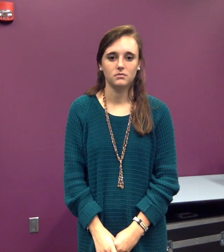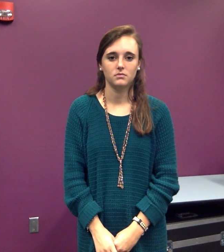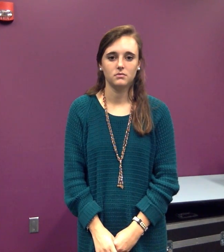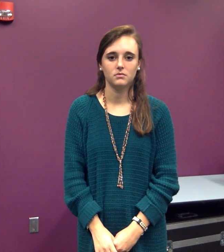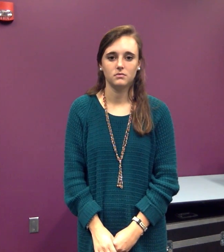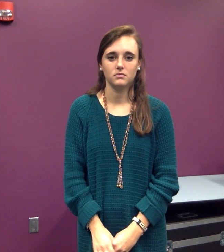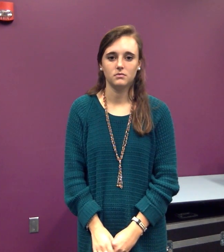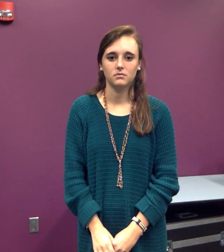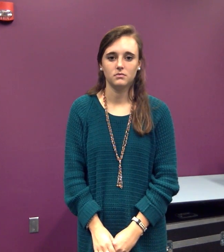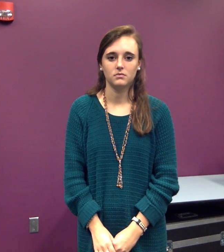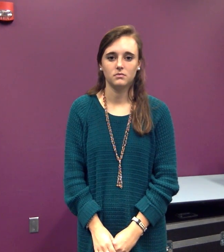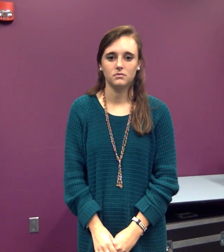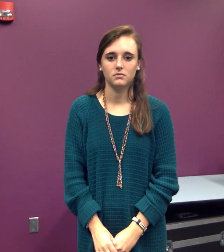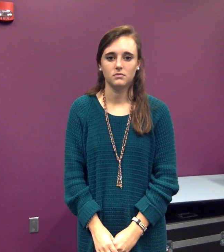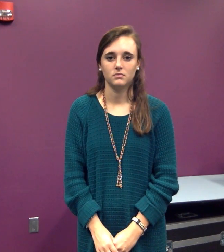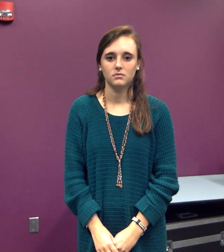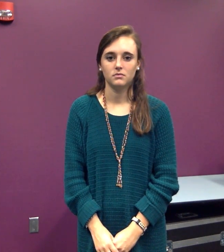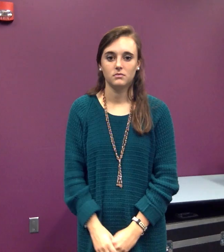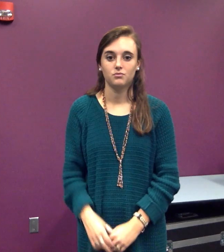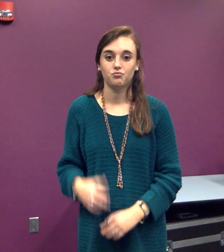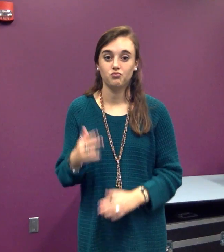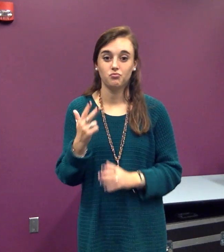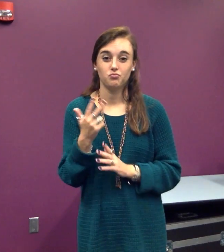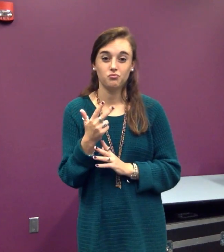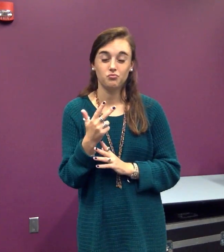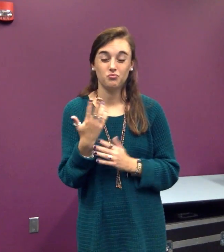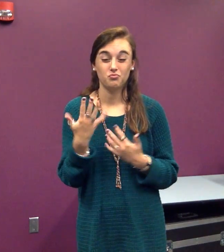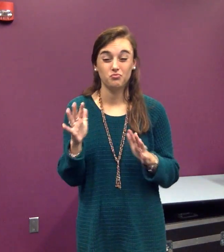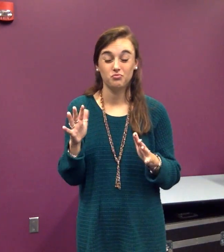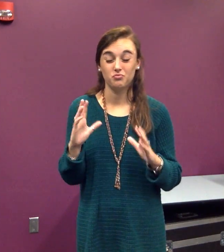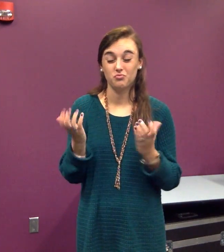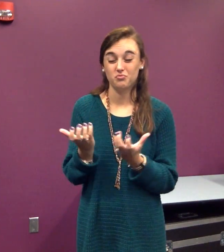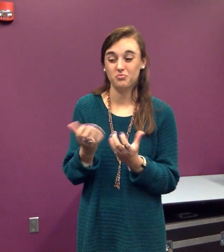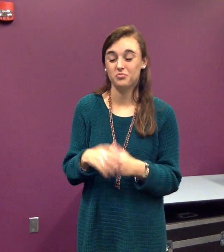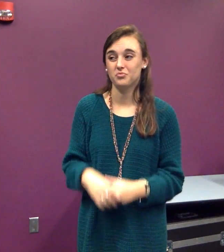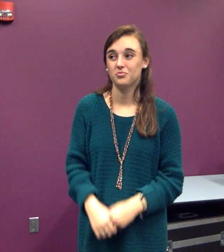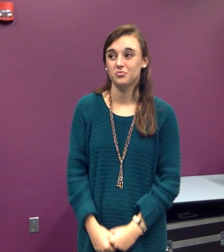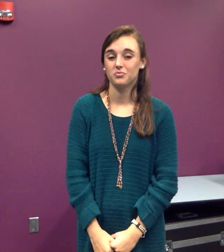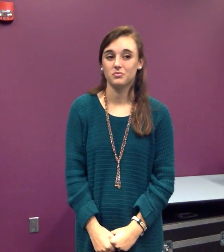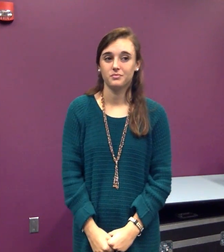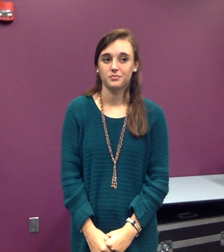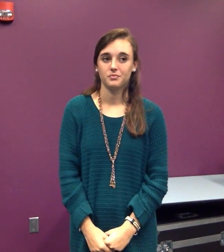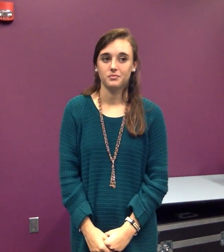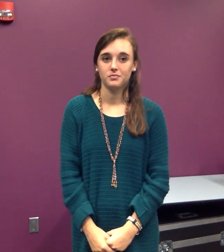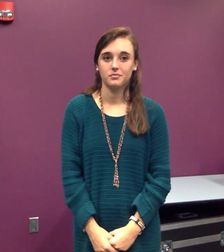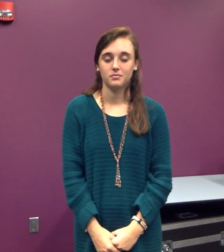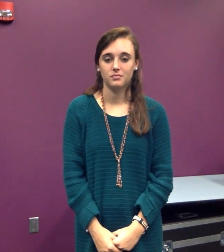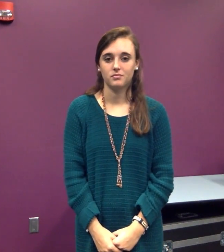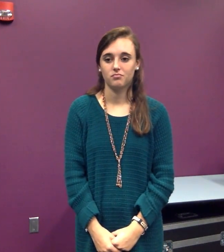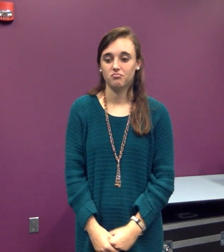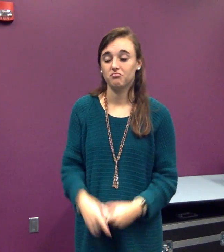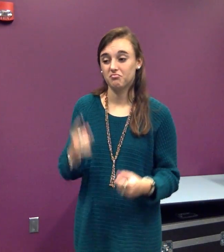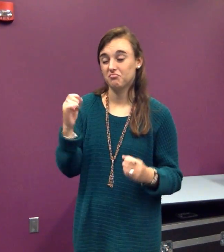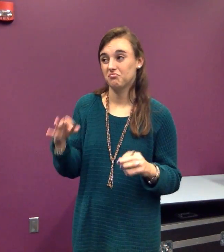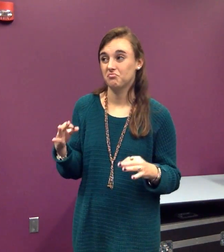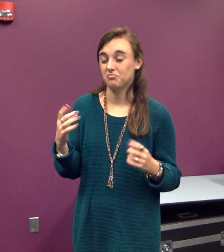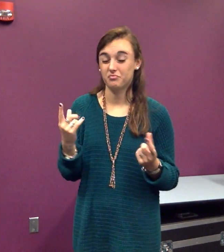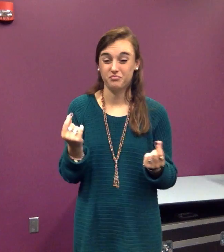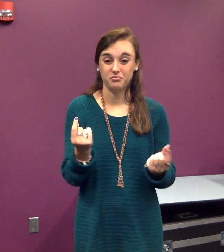Okay, you've got 3 minutes now. Decide what you're going to do, and I will be bringing you to lunch about 11 after, at